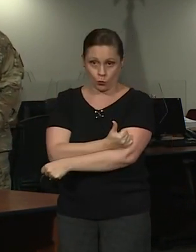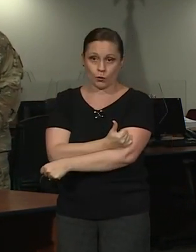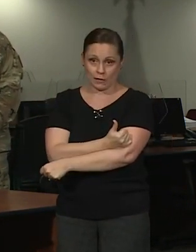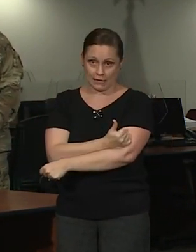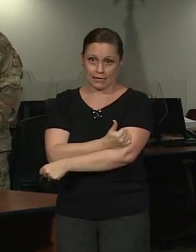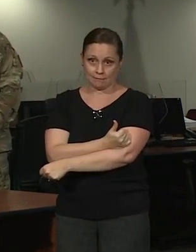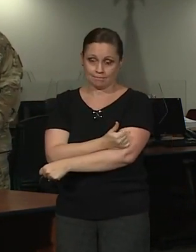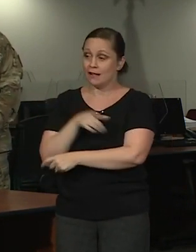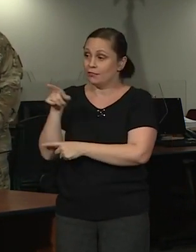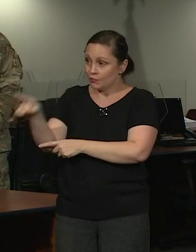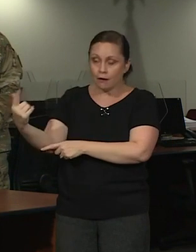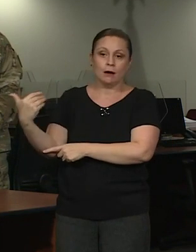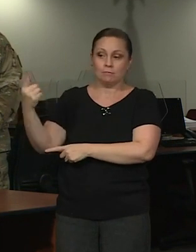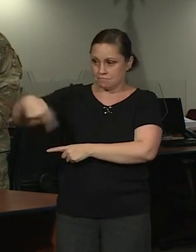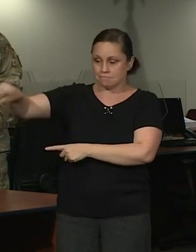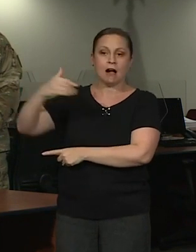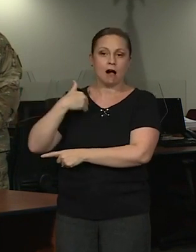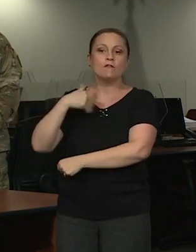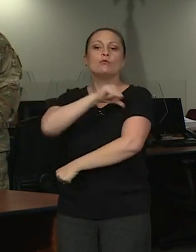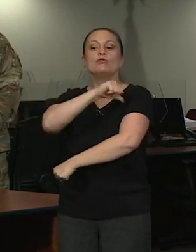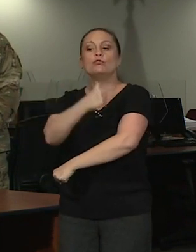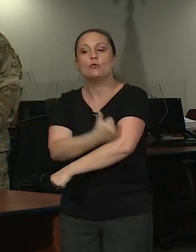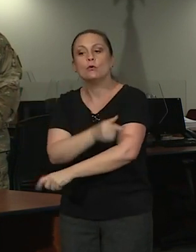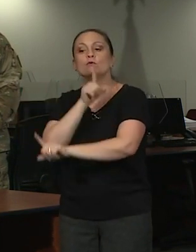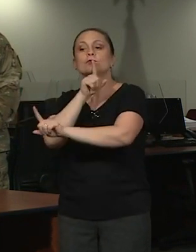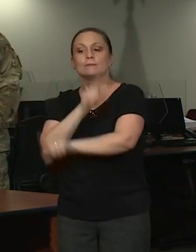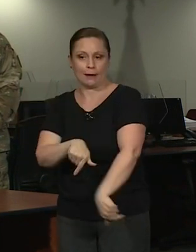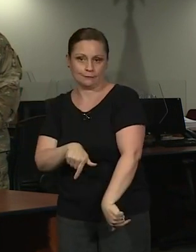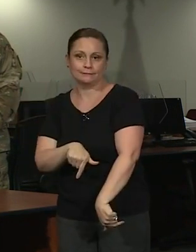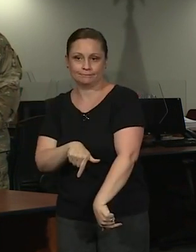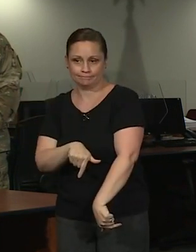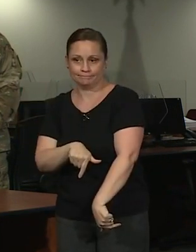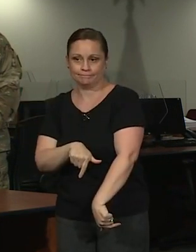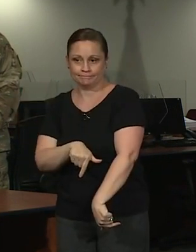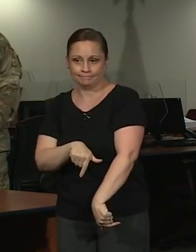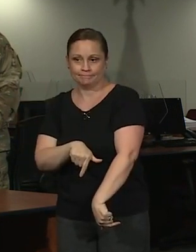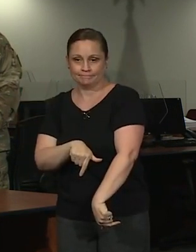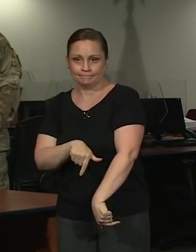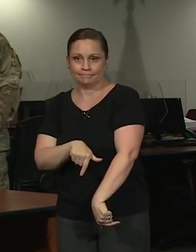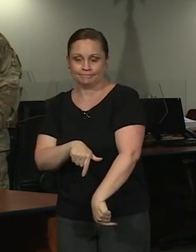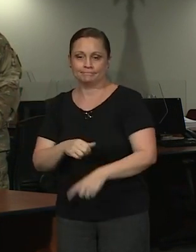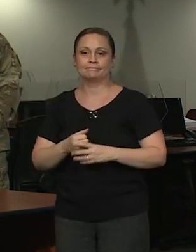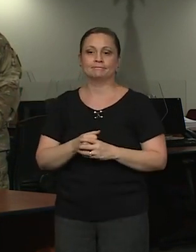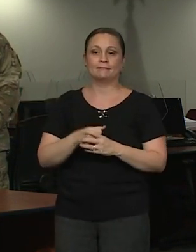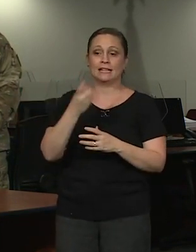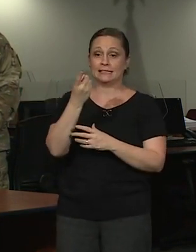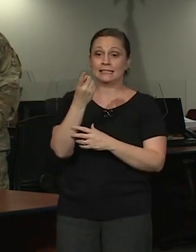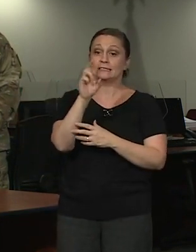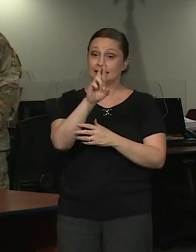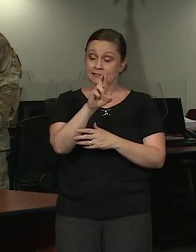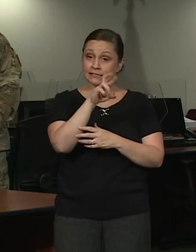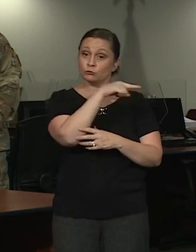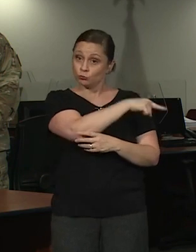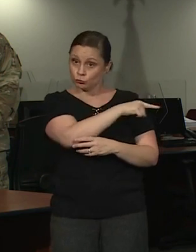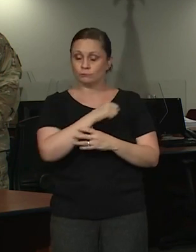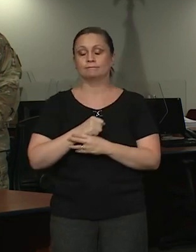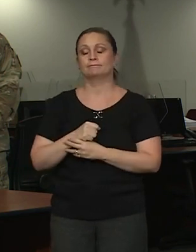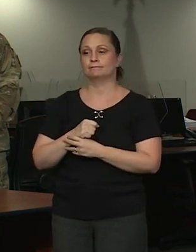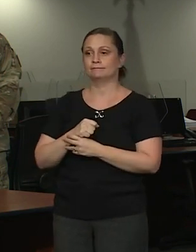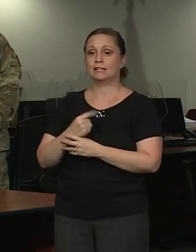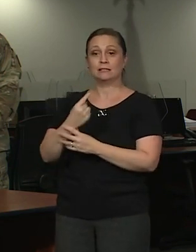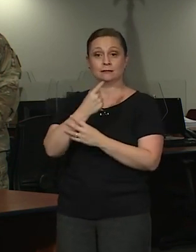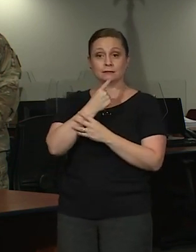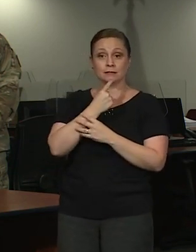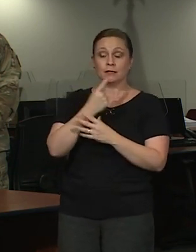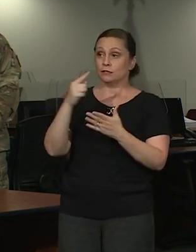authority to respond to those kind of things, and as mentioned by Dr. Duvey with the